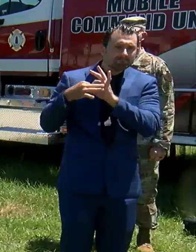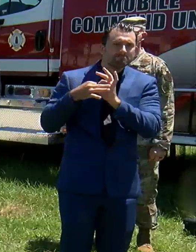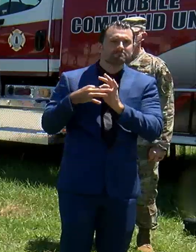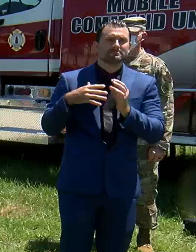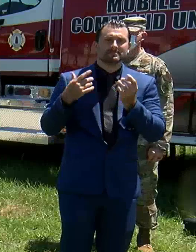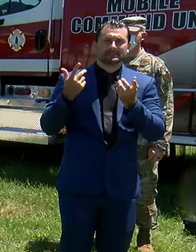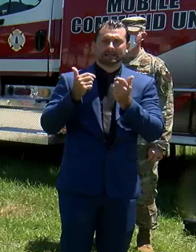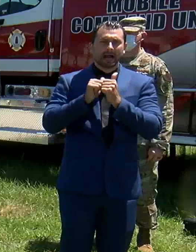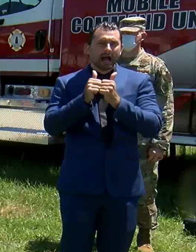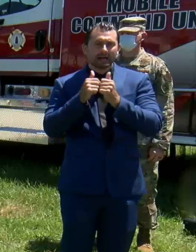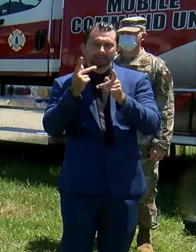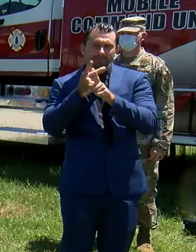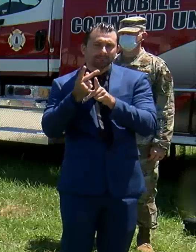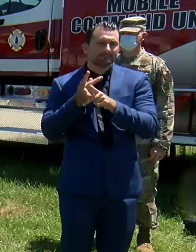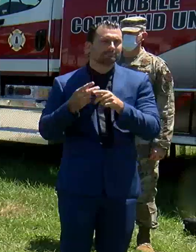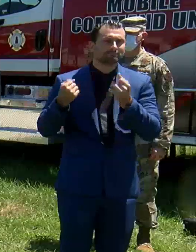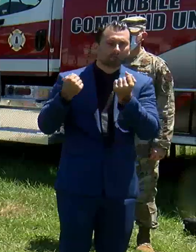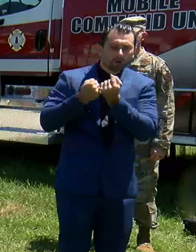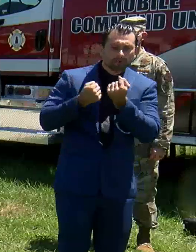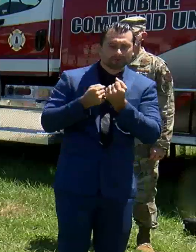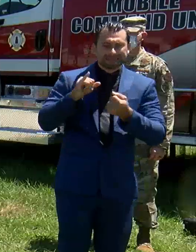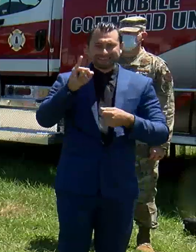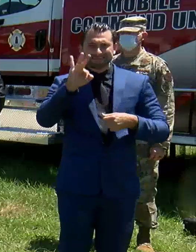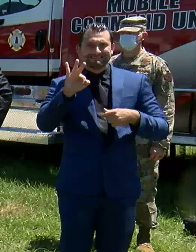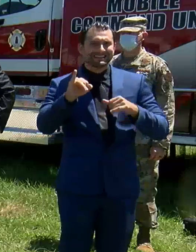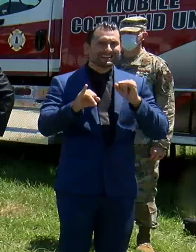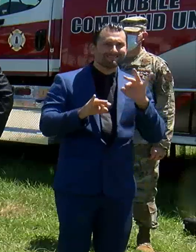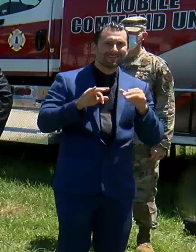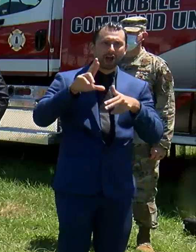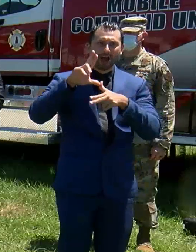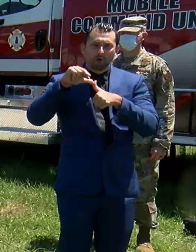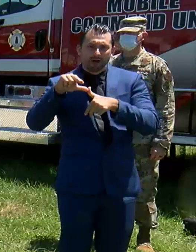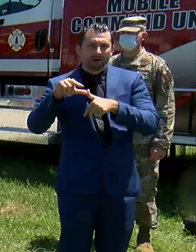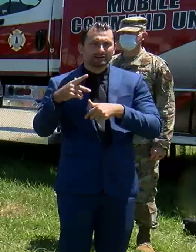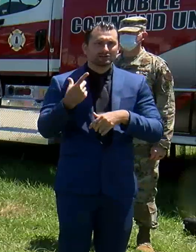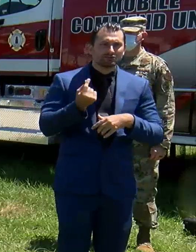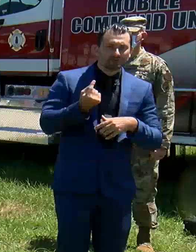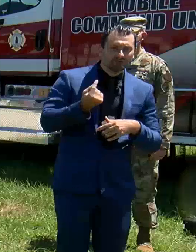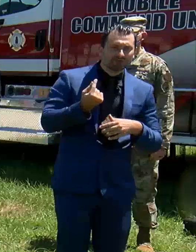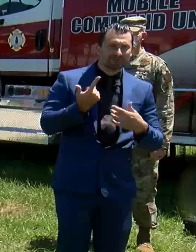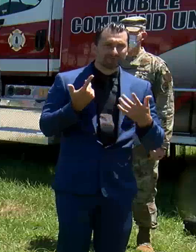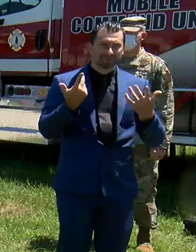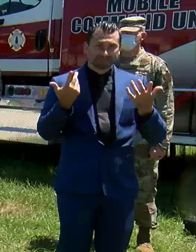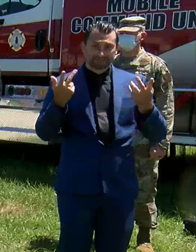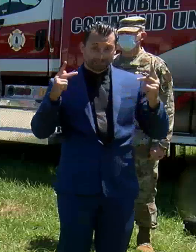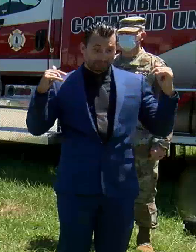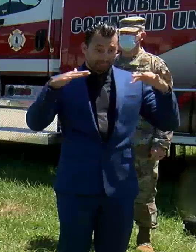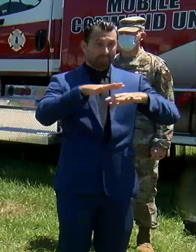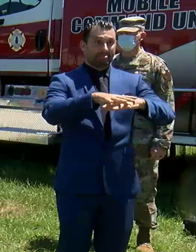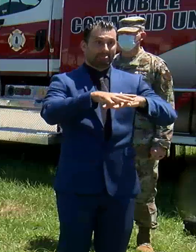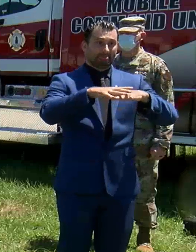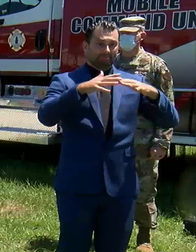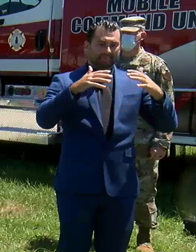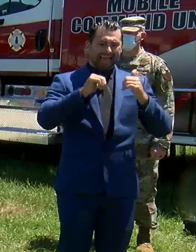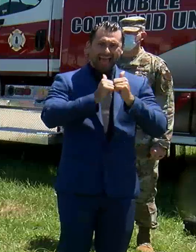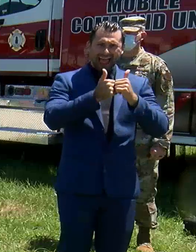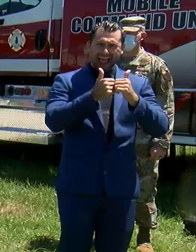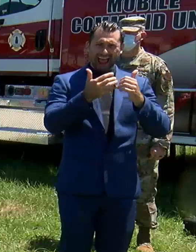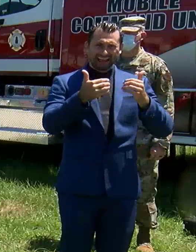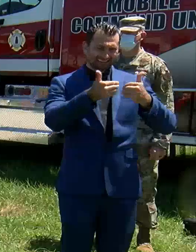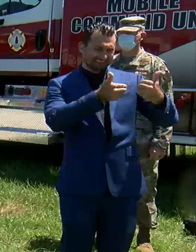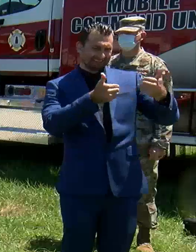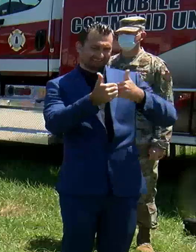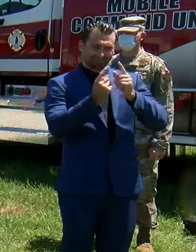mass congregate sheltering. If we have to do mass congregate sheltering, what are the protocols we're going to put in place? Are we going to have COVID-only shelters? How are we going to